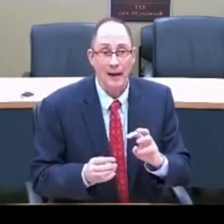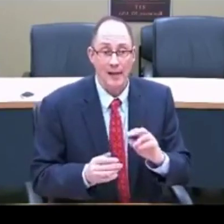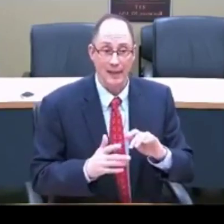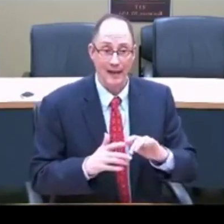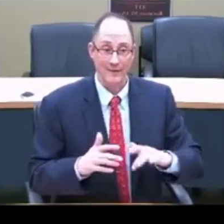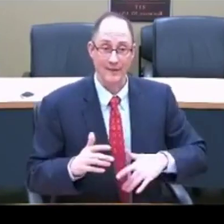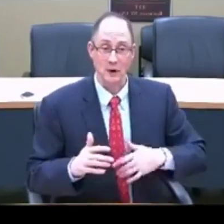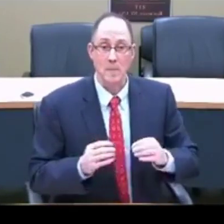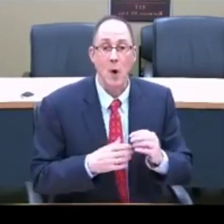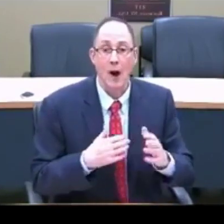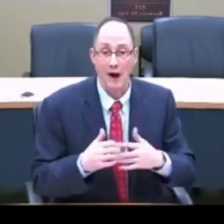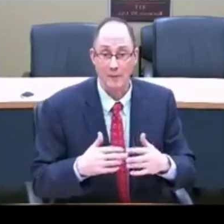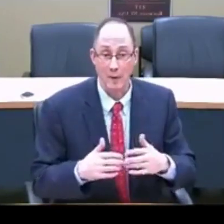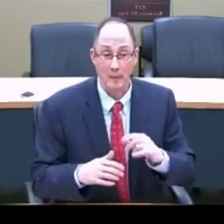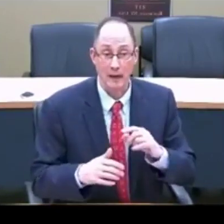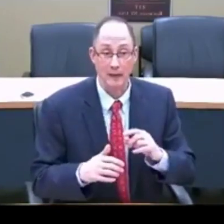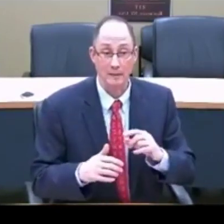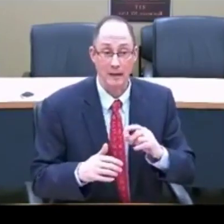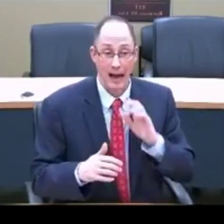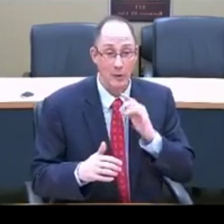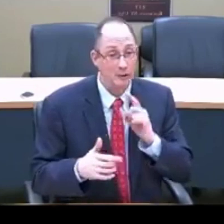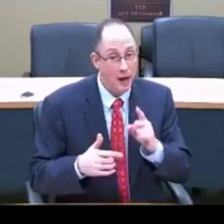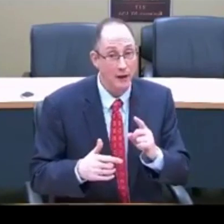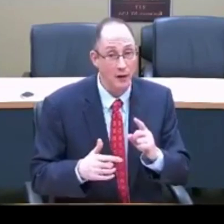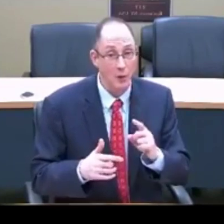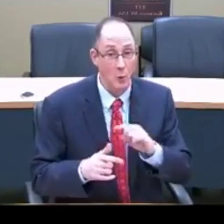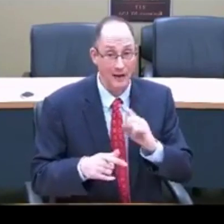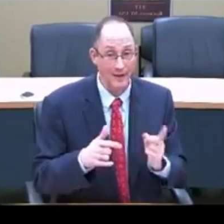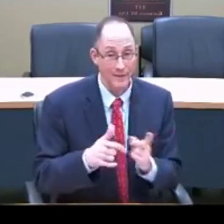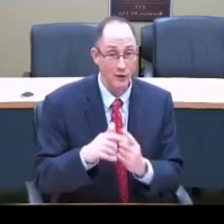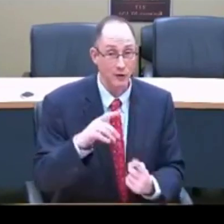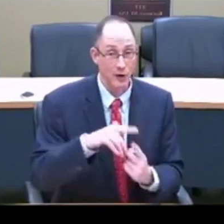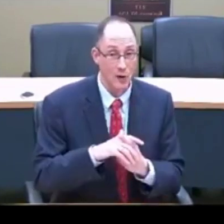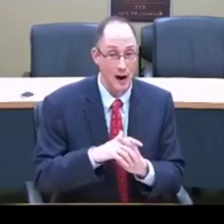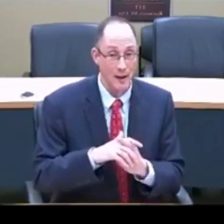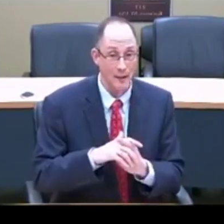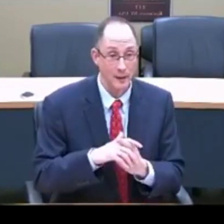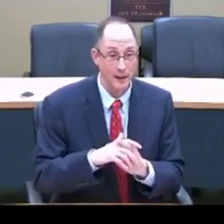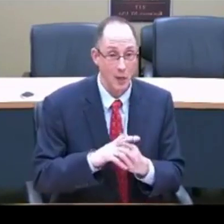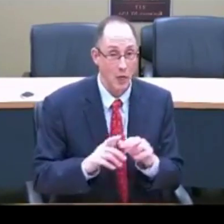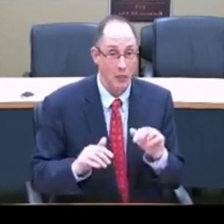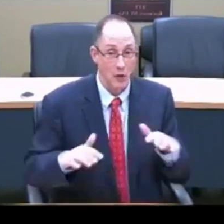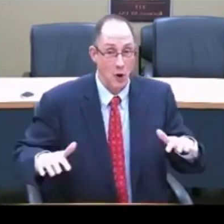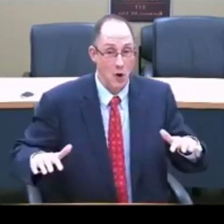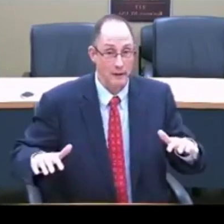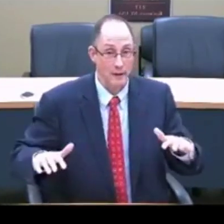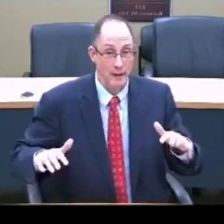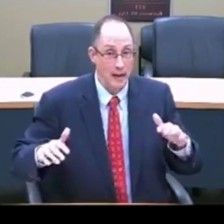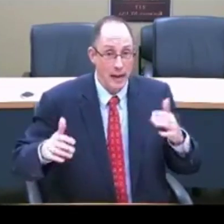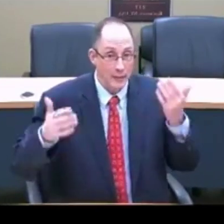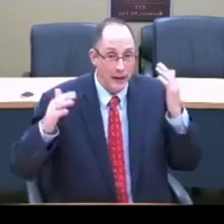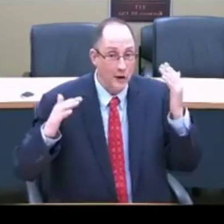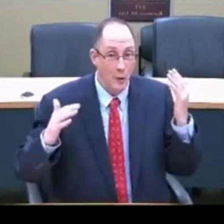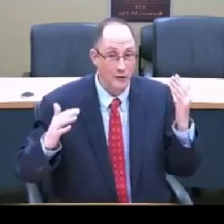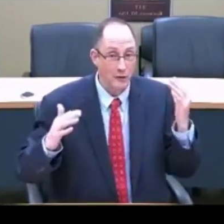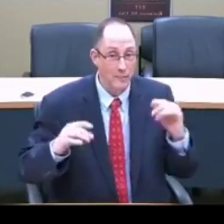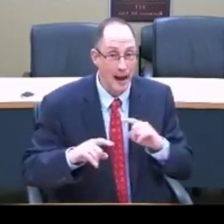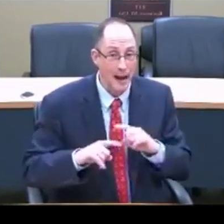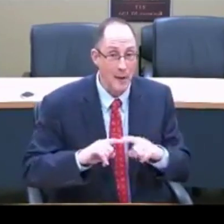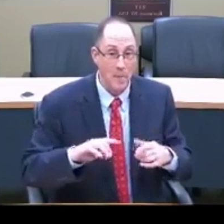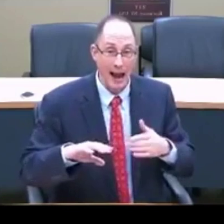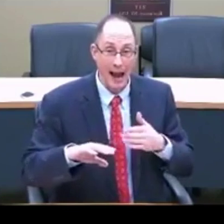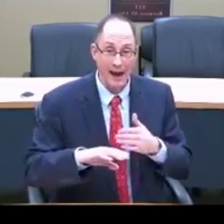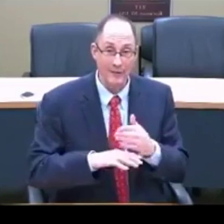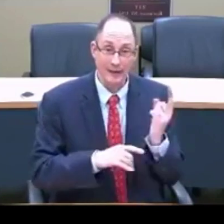they feel more comfortable. Because I would tell you, when they first show up, they're nervous. They don't know what to expect.